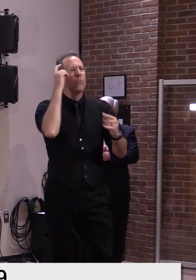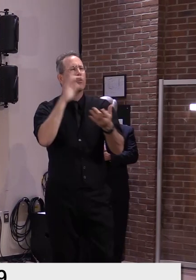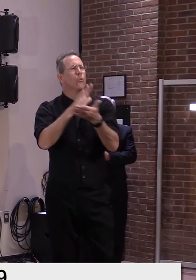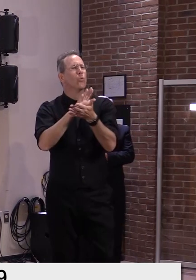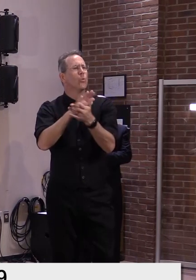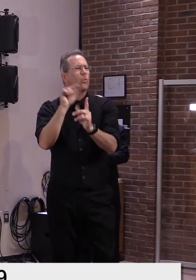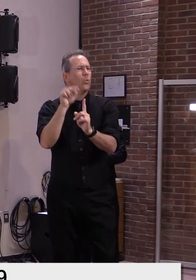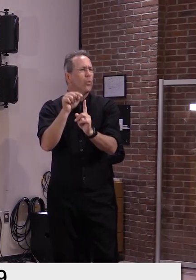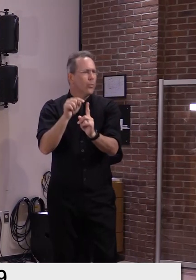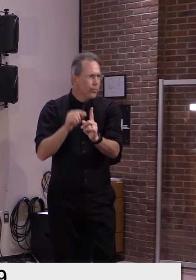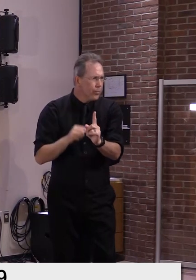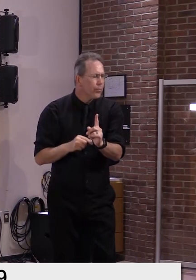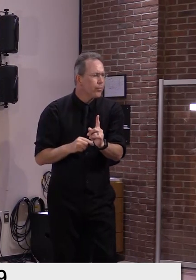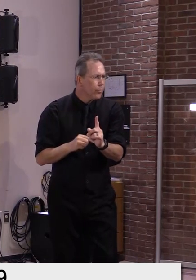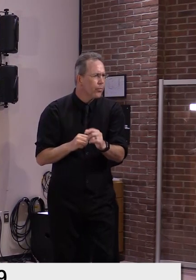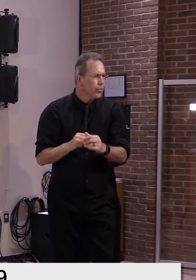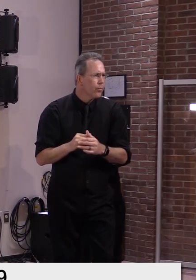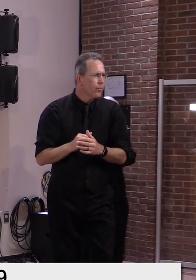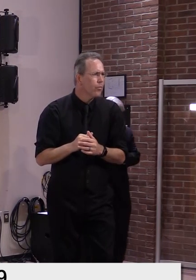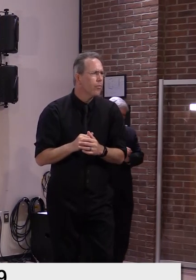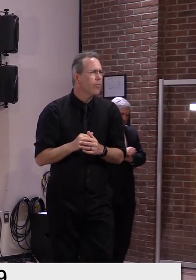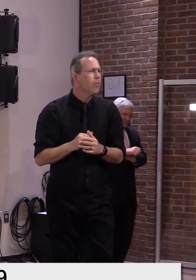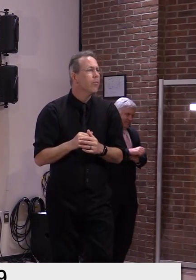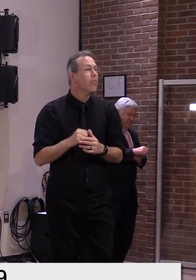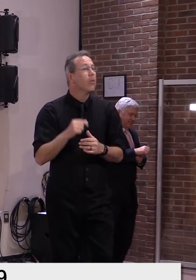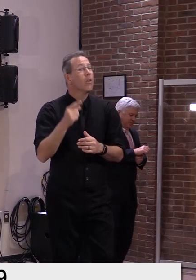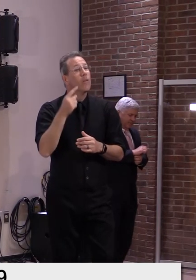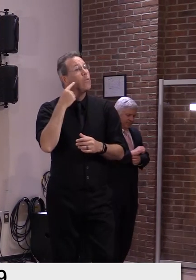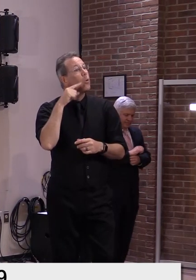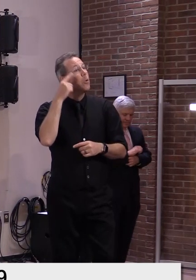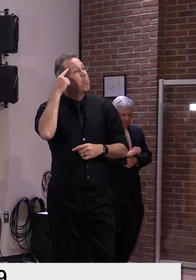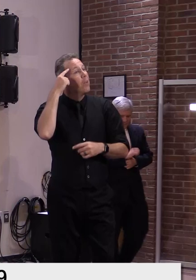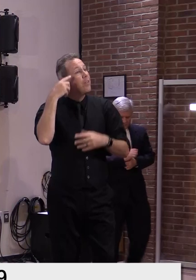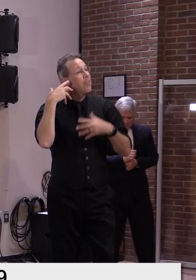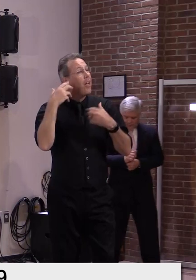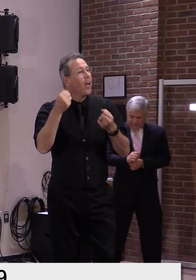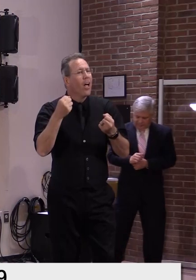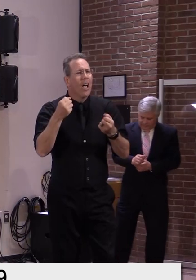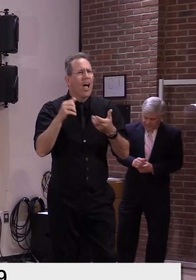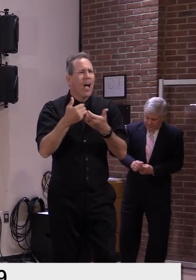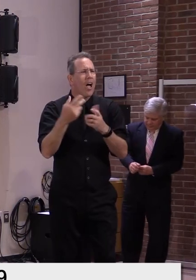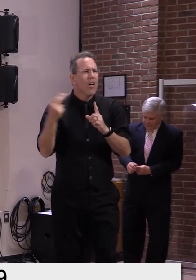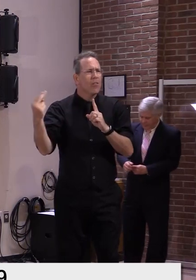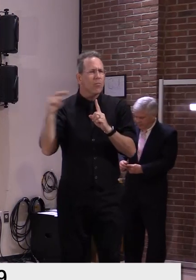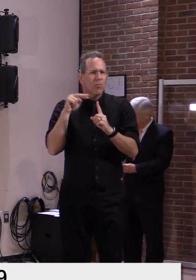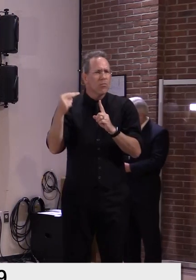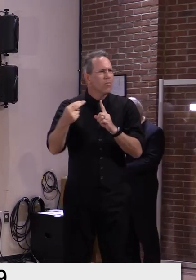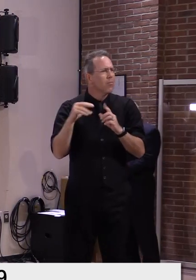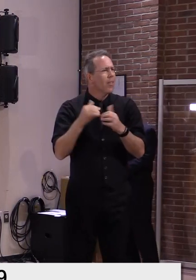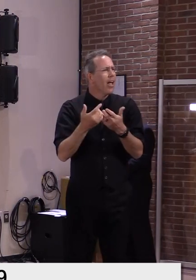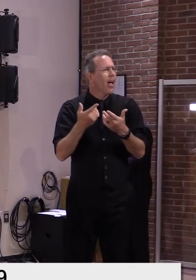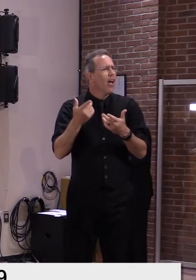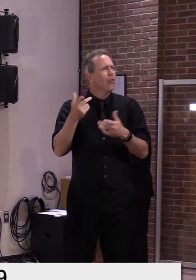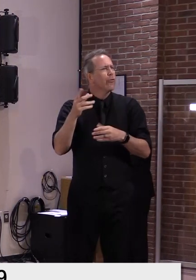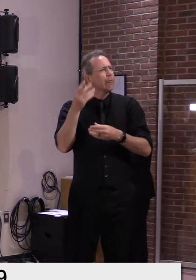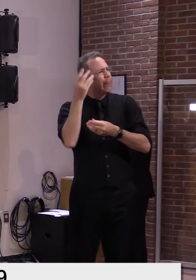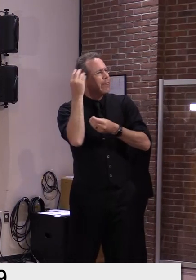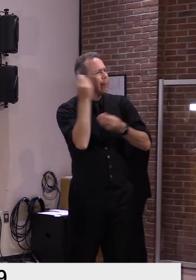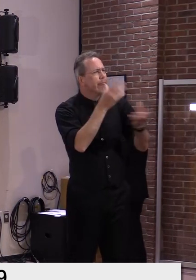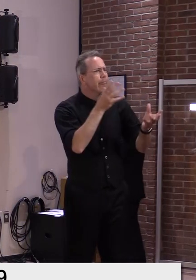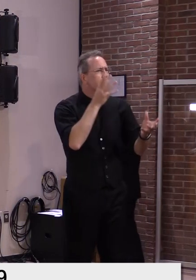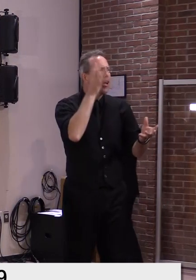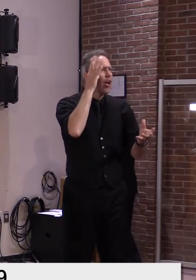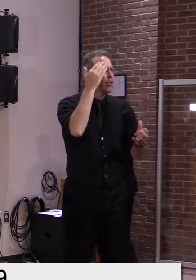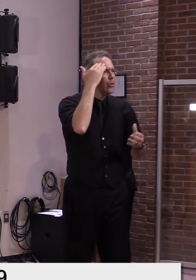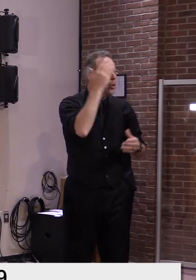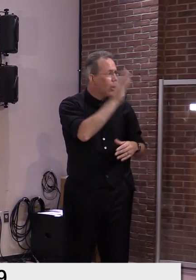Commissioner Squirrel as well from a mental health standpoint, what would you tell a parent under these circumstances, the benefits of going